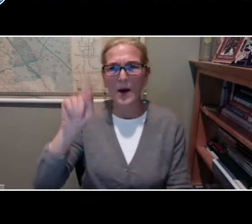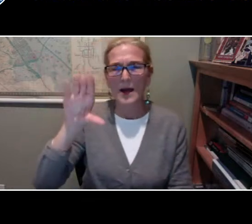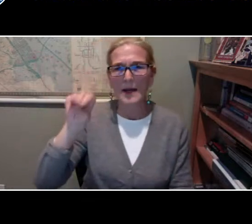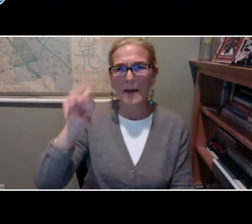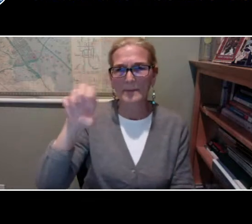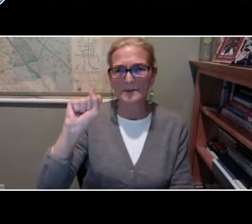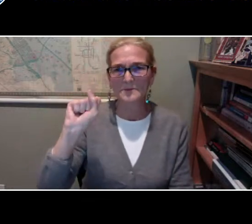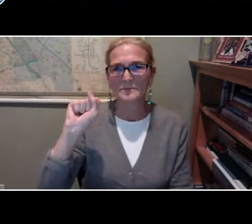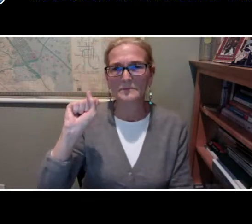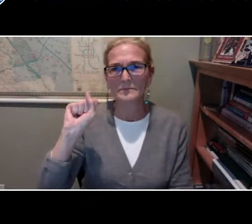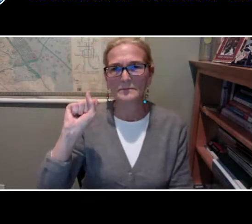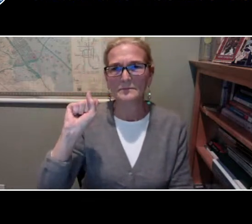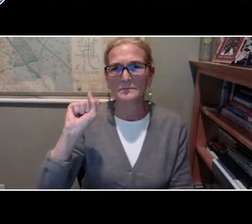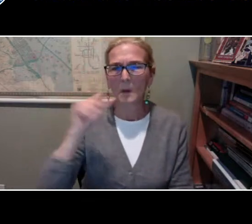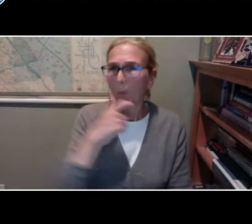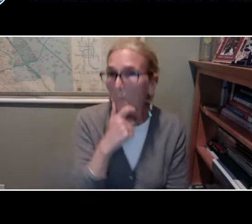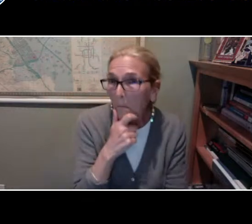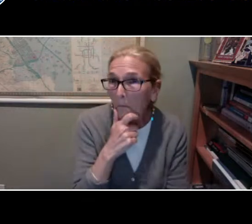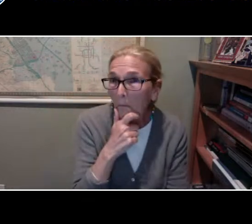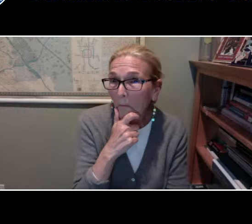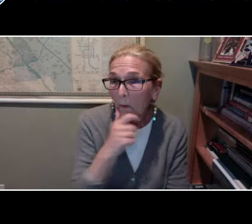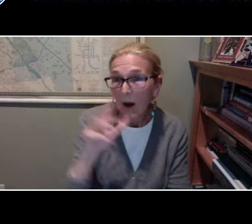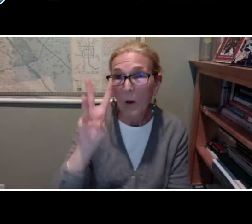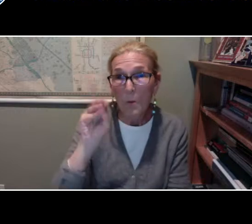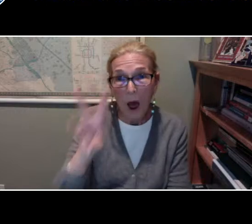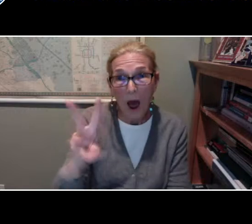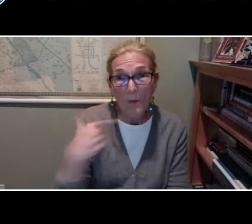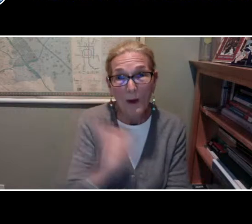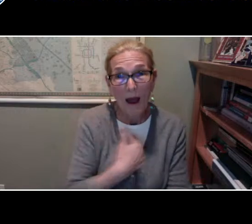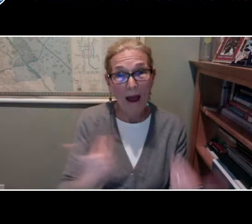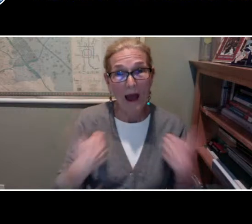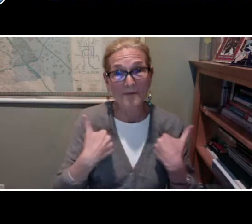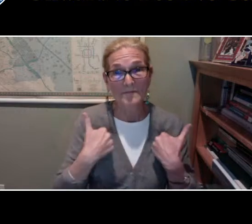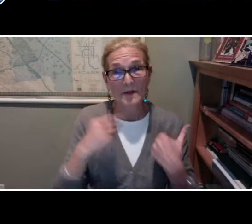have positive speech, language, and listening outcomes.